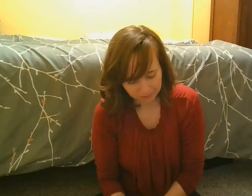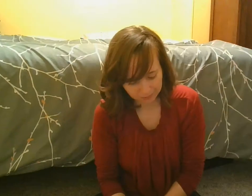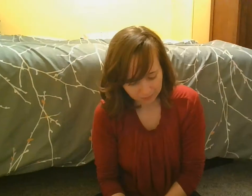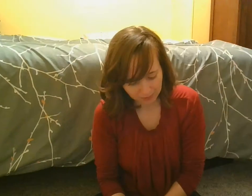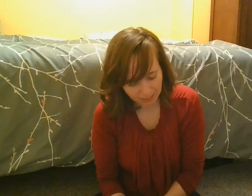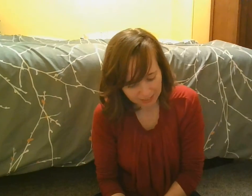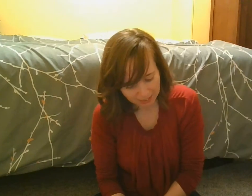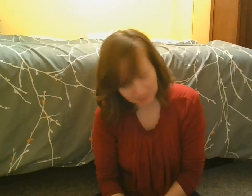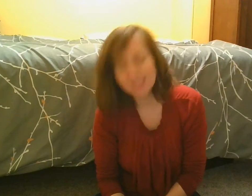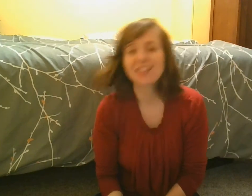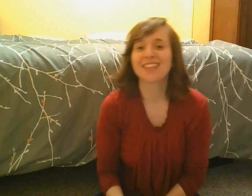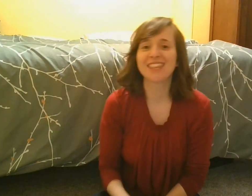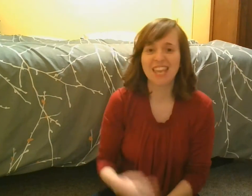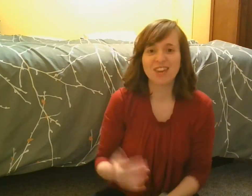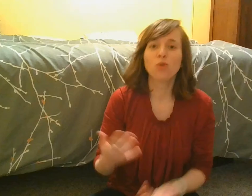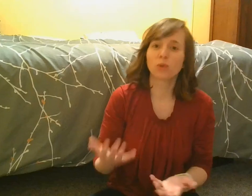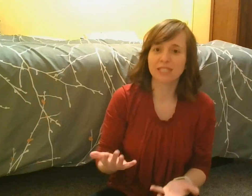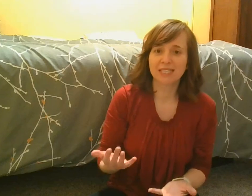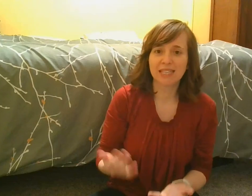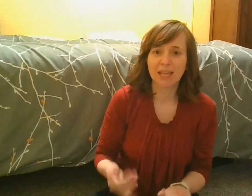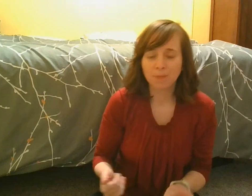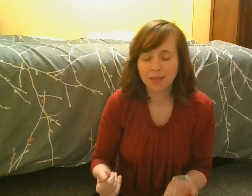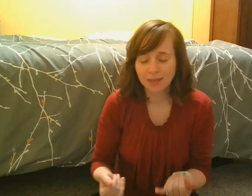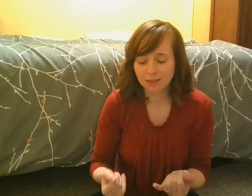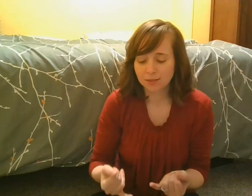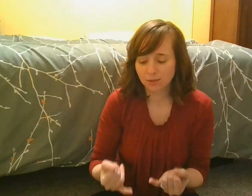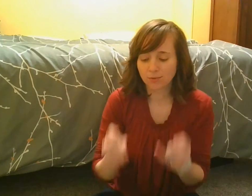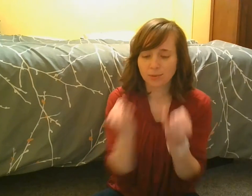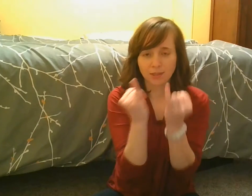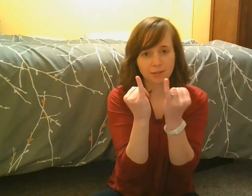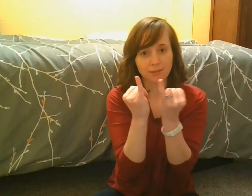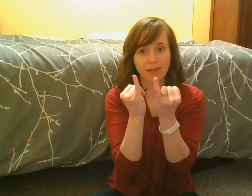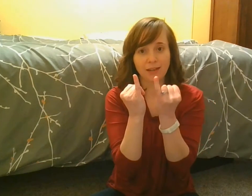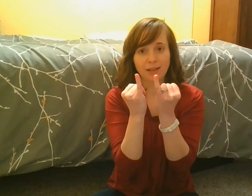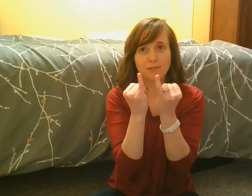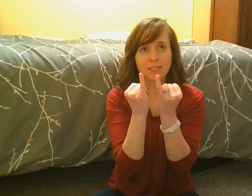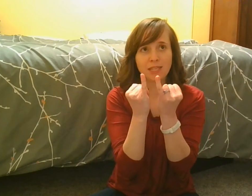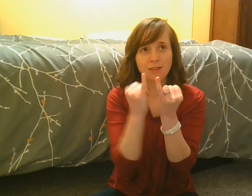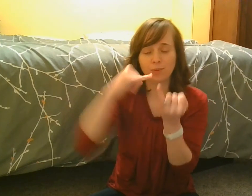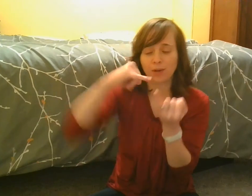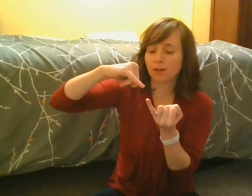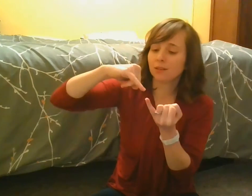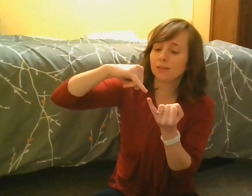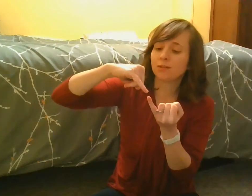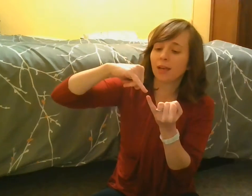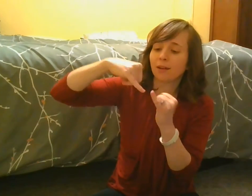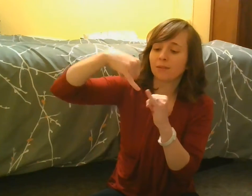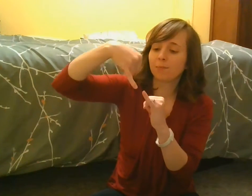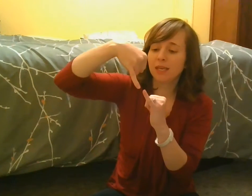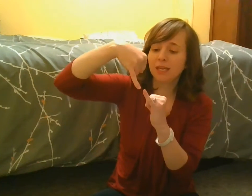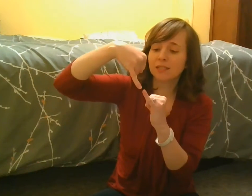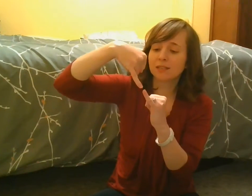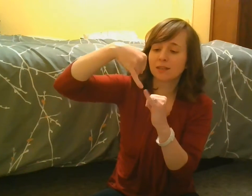tall. Next is thin or slim. So I've seen it where you have pinkies